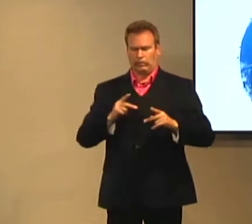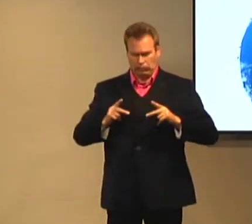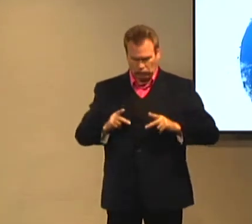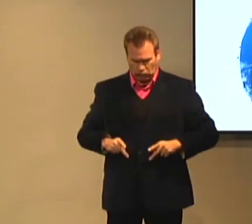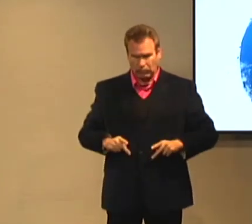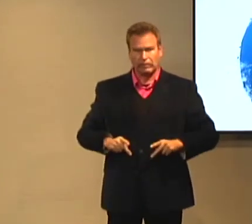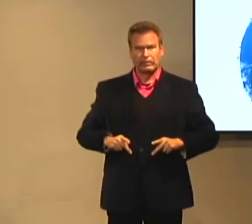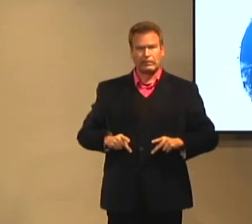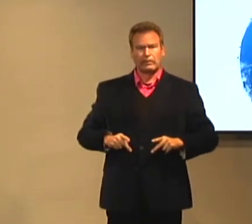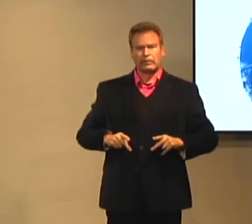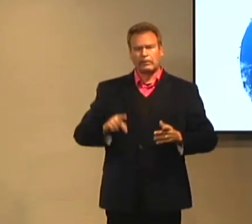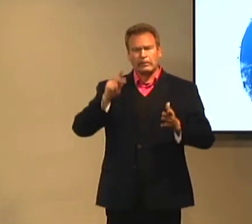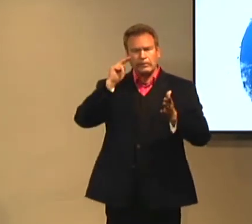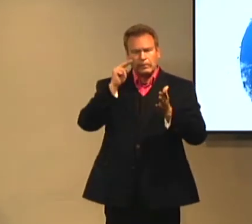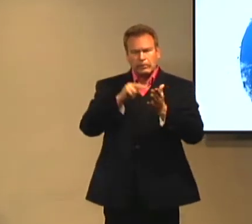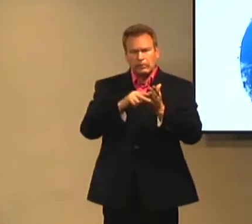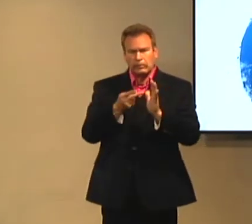that's our personal purpose.